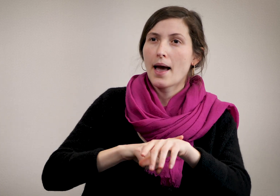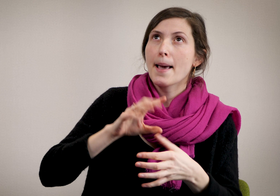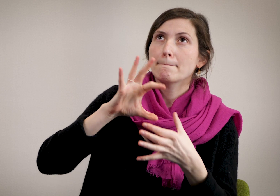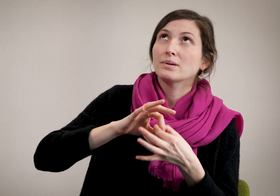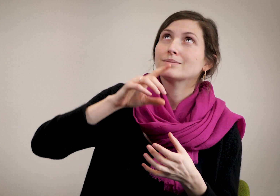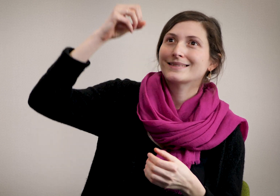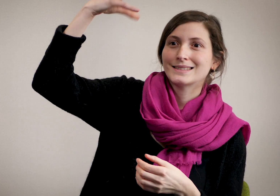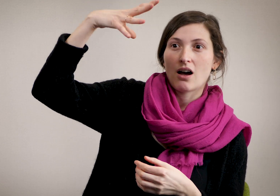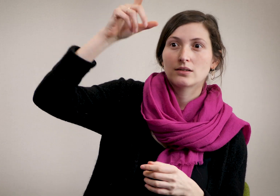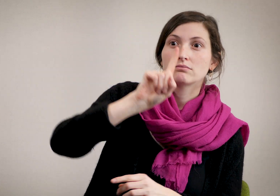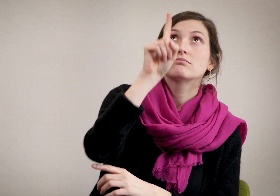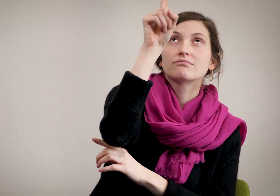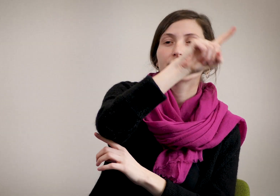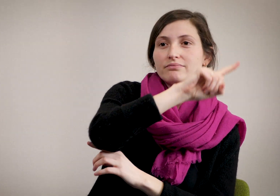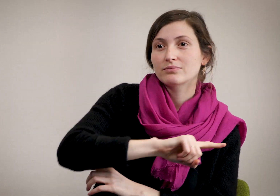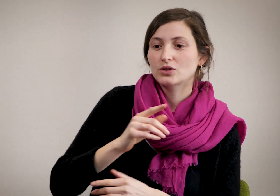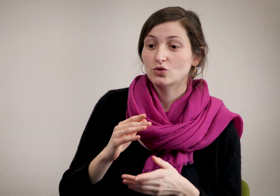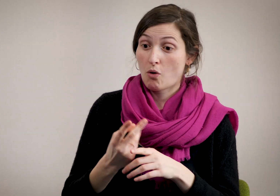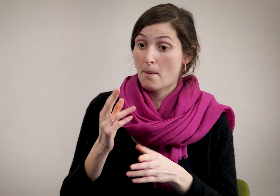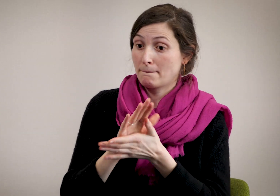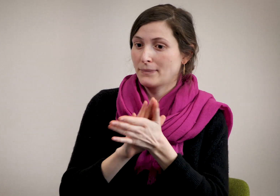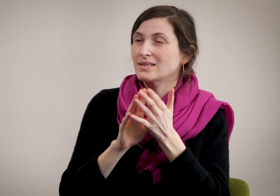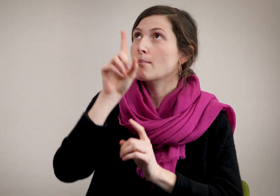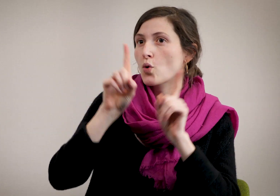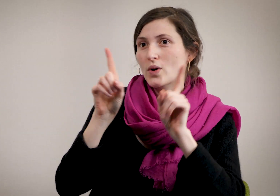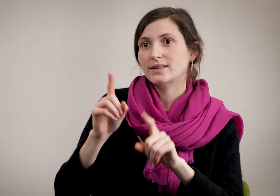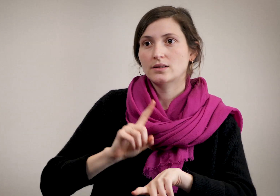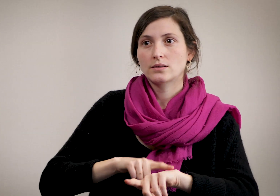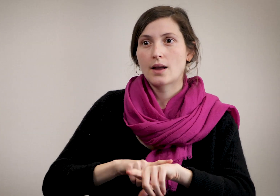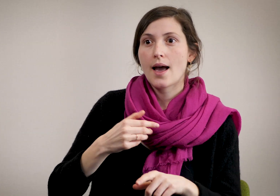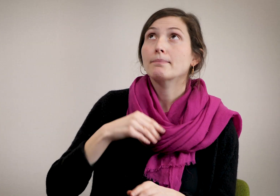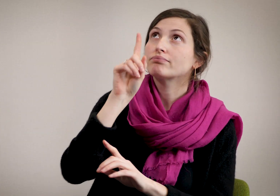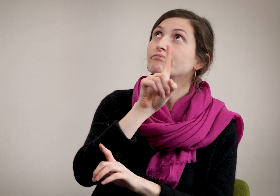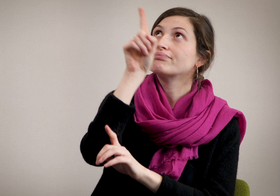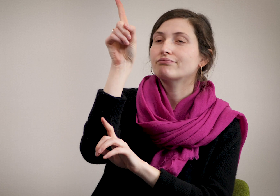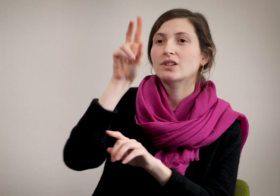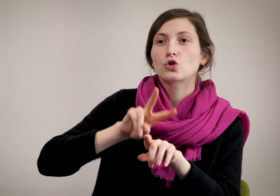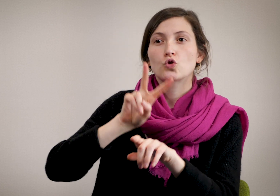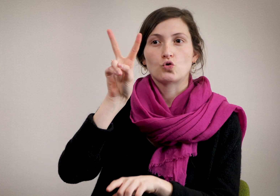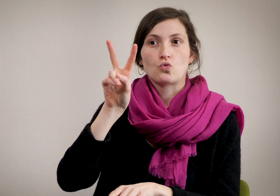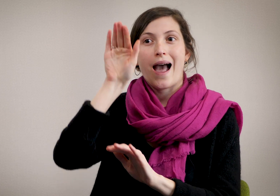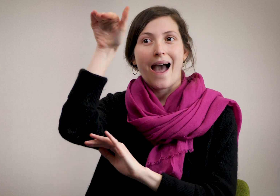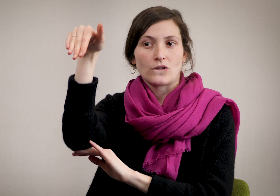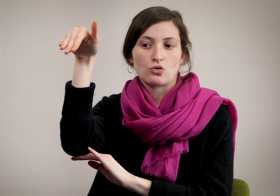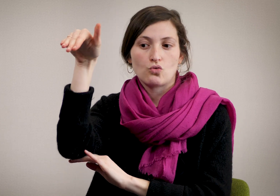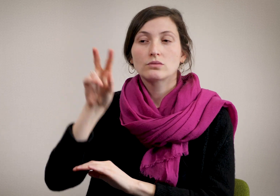the sun. So two o'clock in the afternoon would be a point to where the sun is normally at this point of the day.